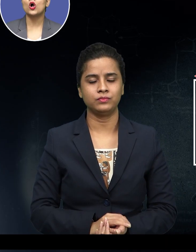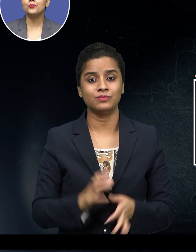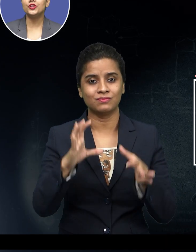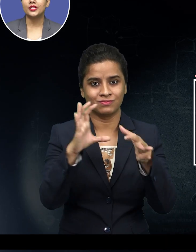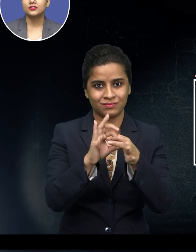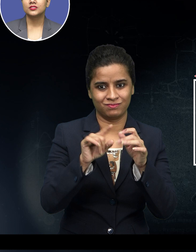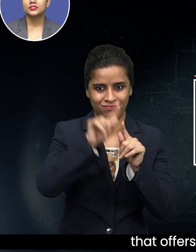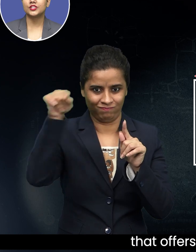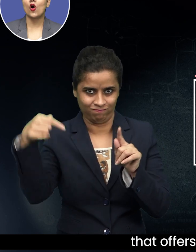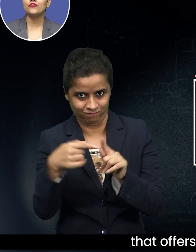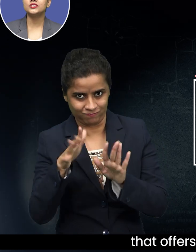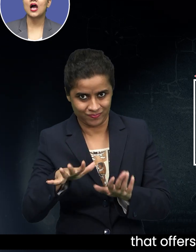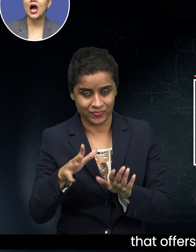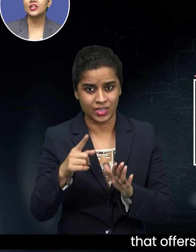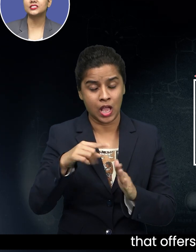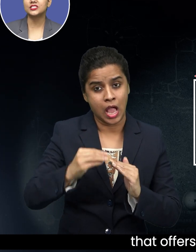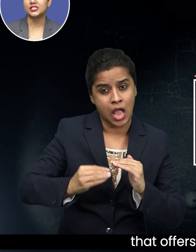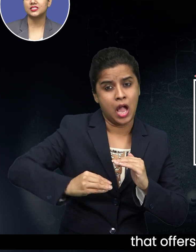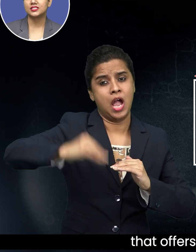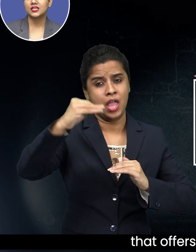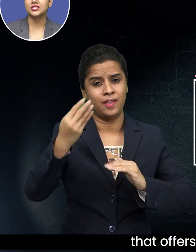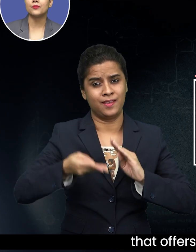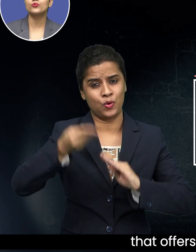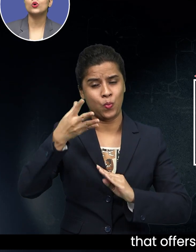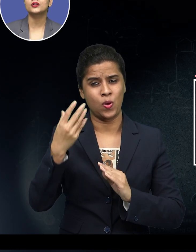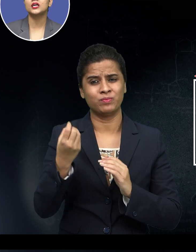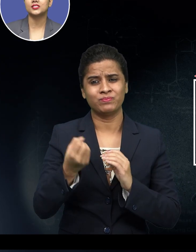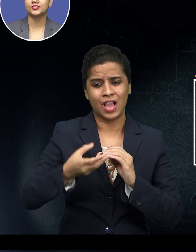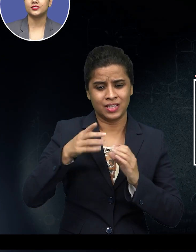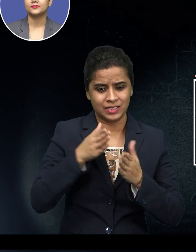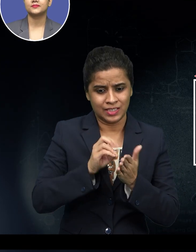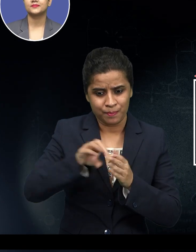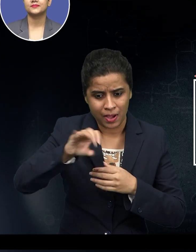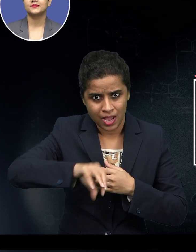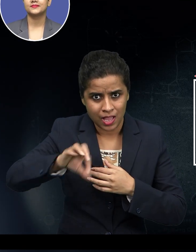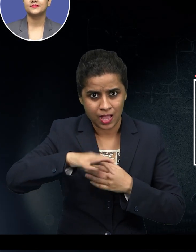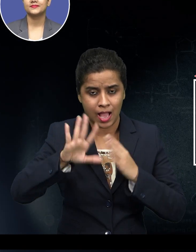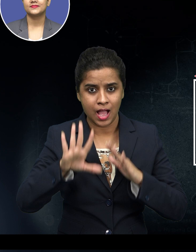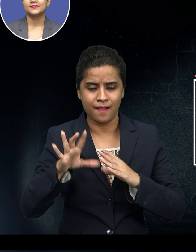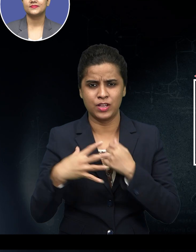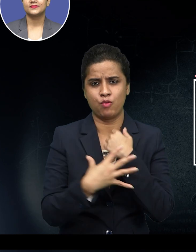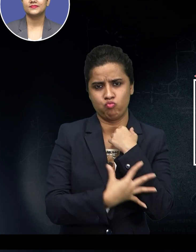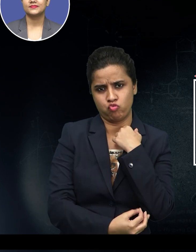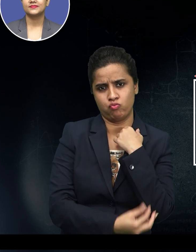A component that offers a high resistance is a poor conductor.